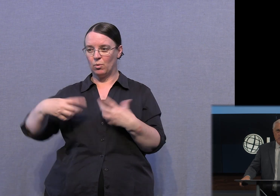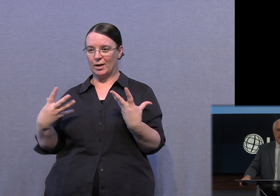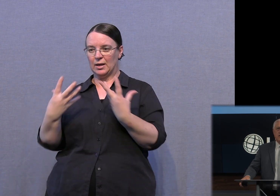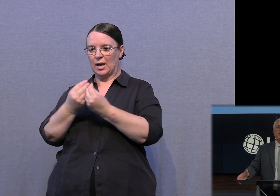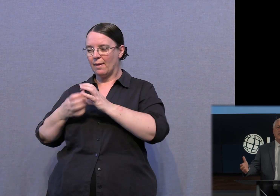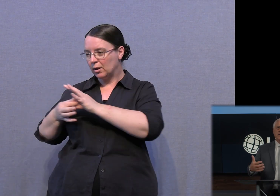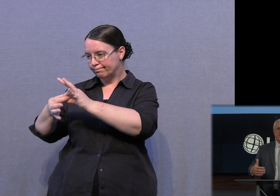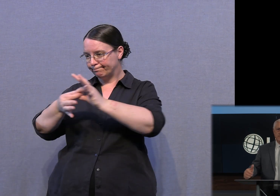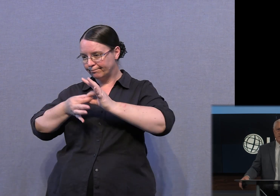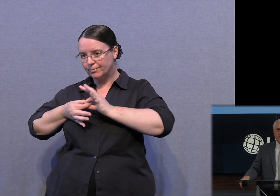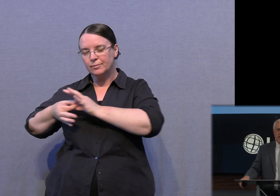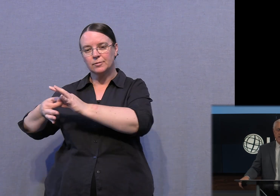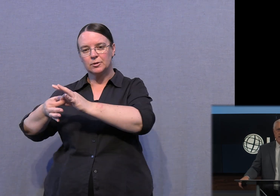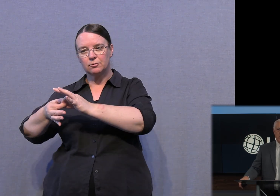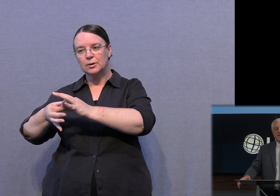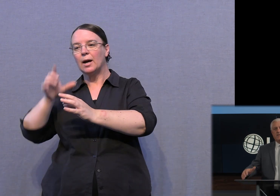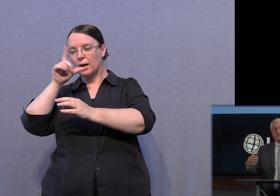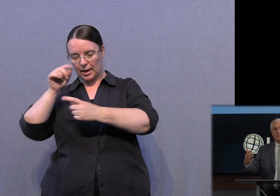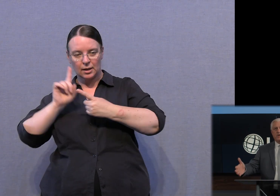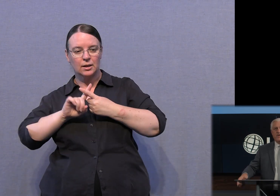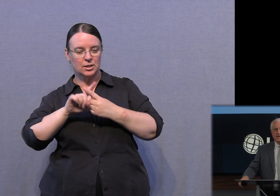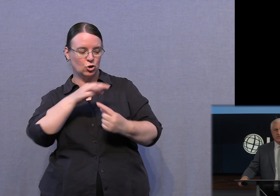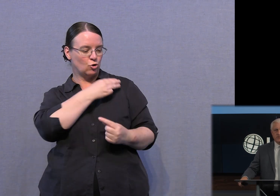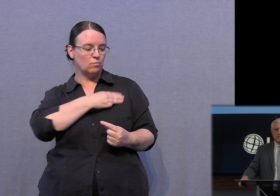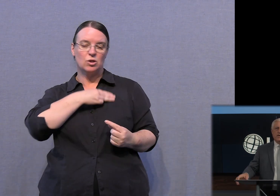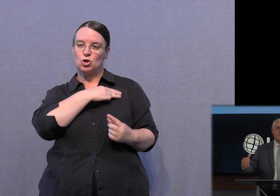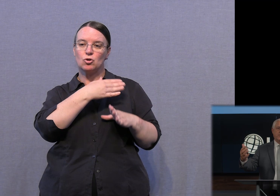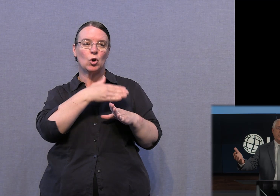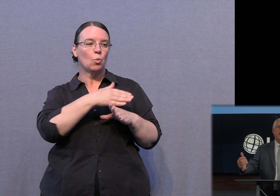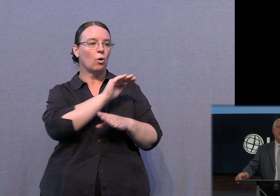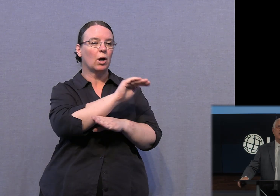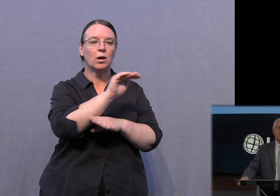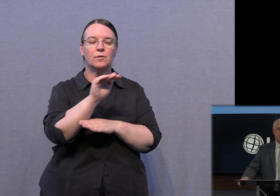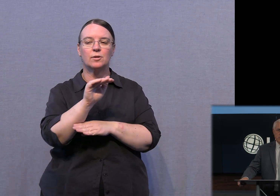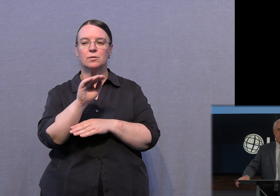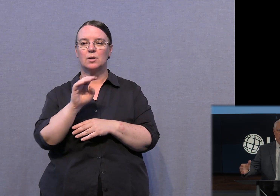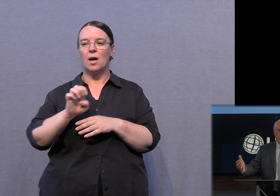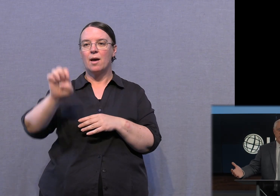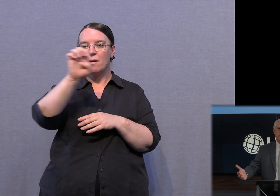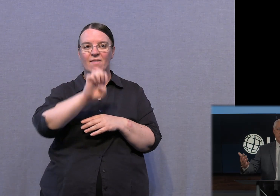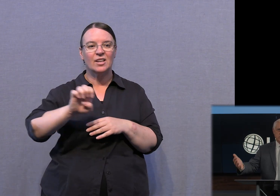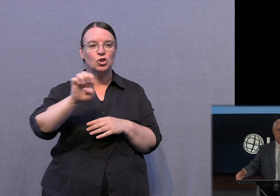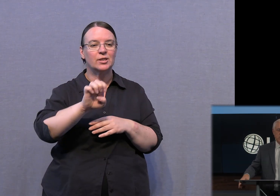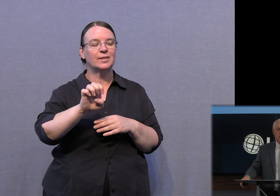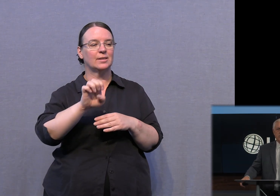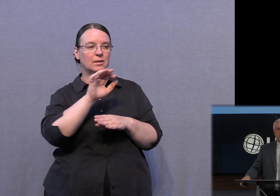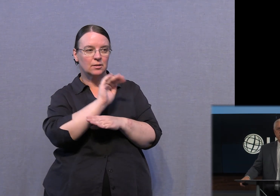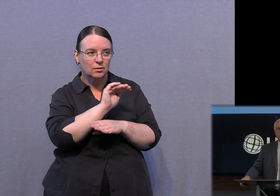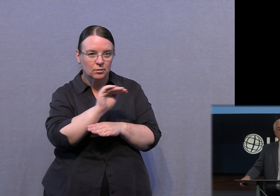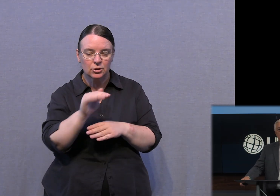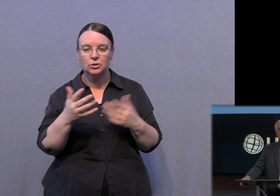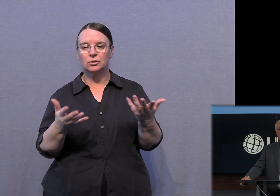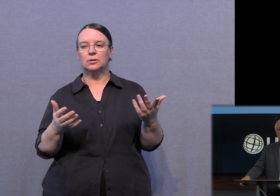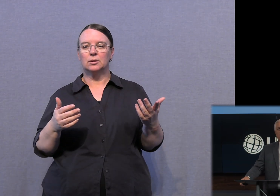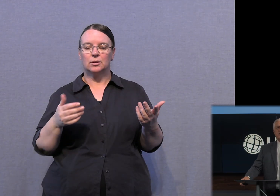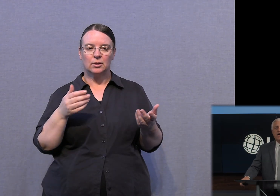the world, including domestically. We've been able to support evangelists. We've been able to support new churches, home missions churches, struggling churches. We've